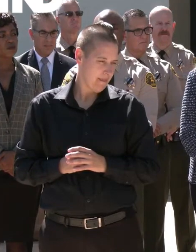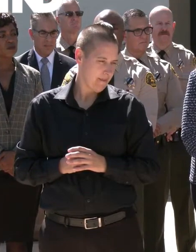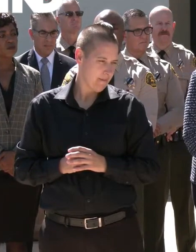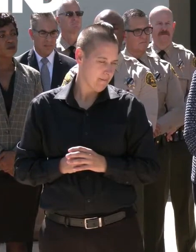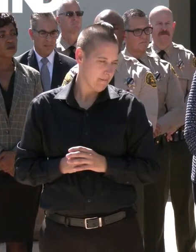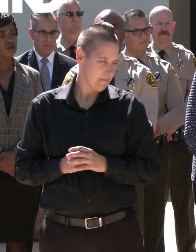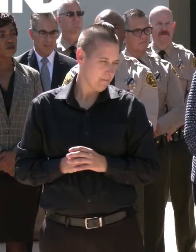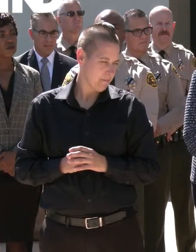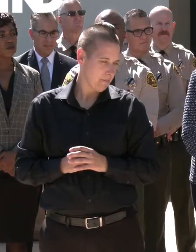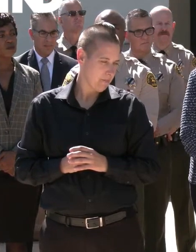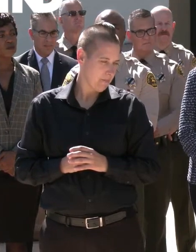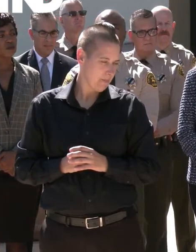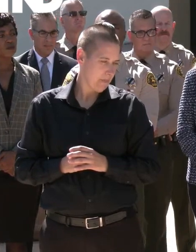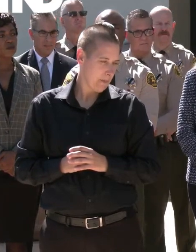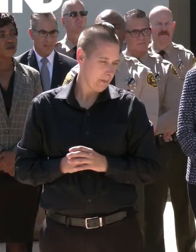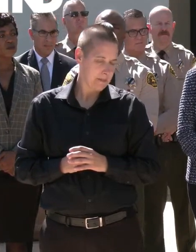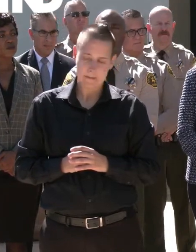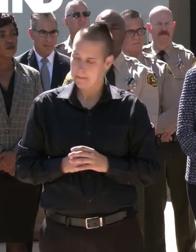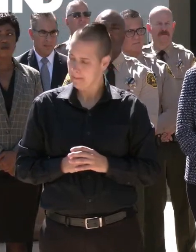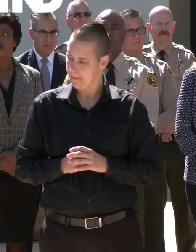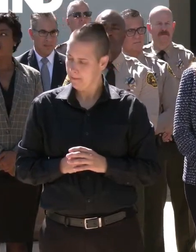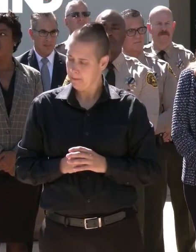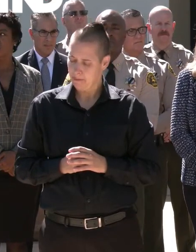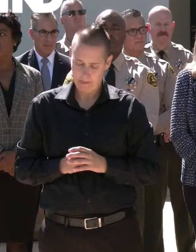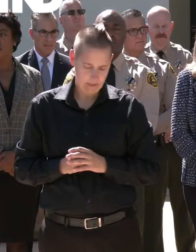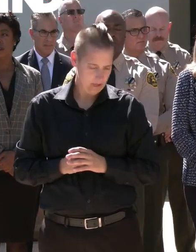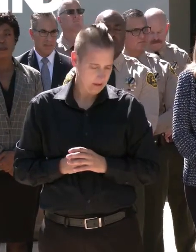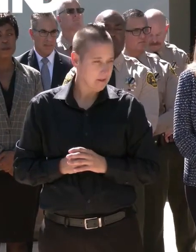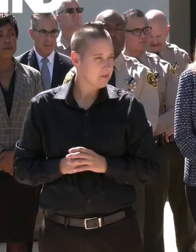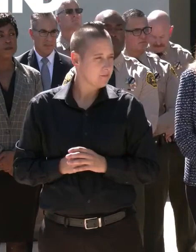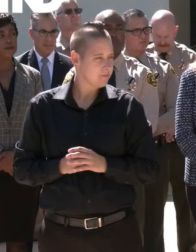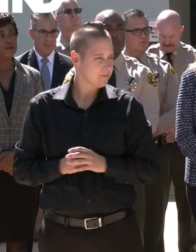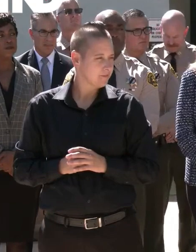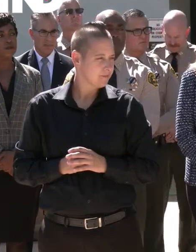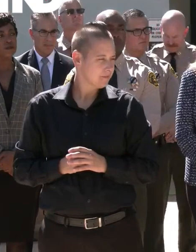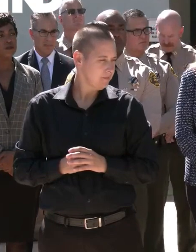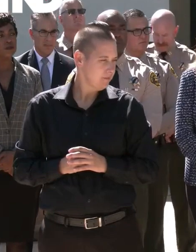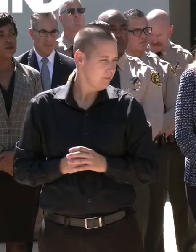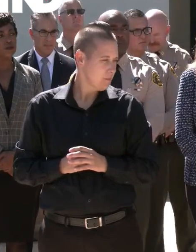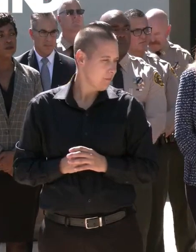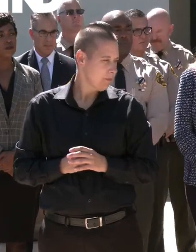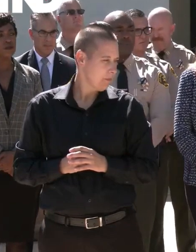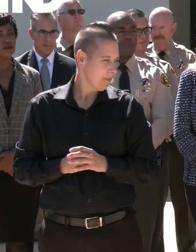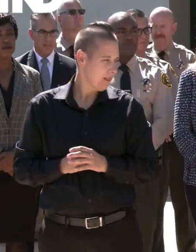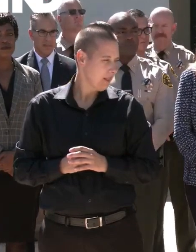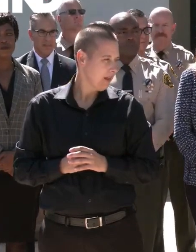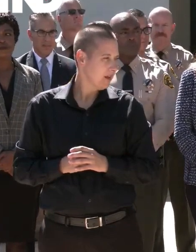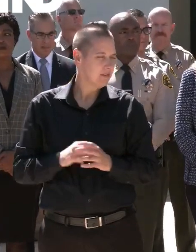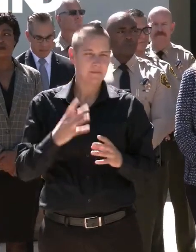al deputy de los otros. El motivo no lo sabemos todavía. Vamos, estamos investigando eso.